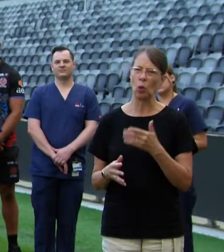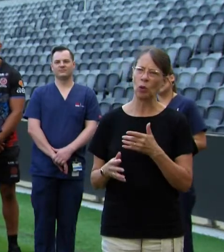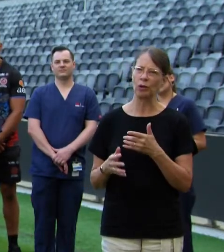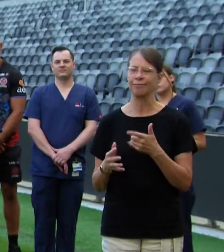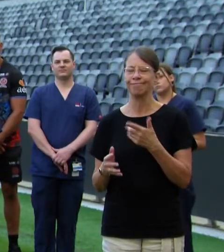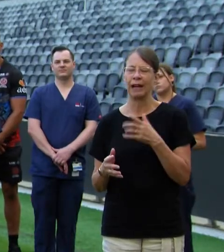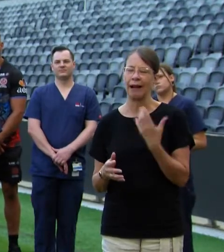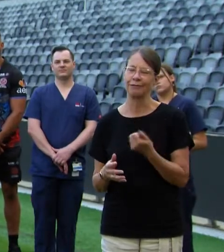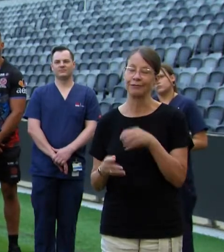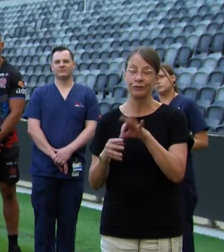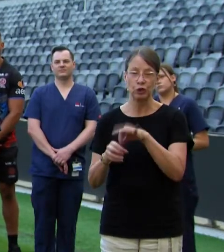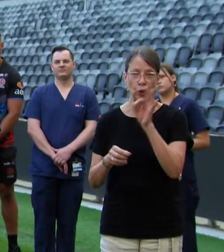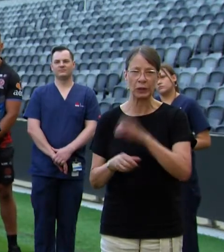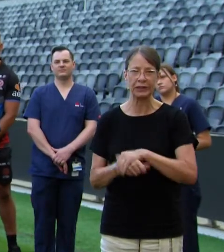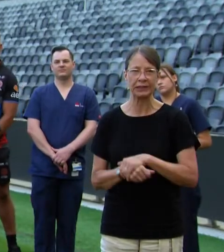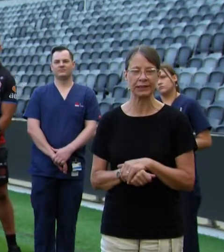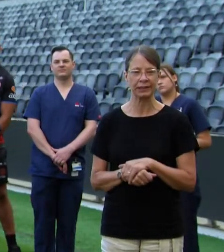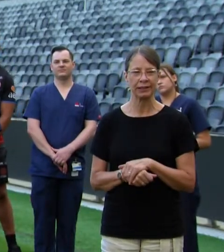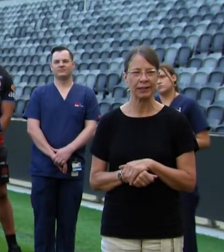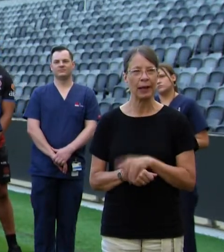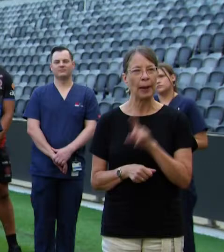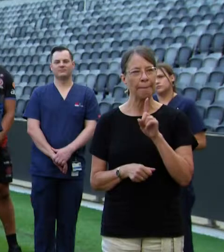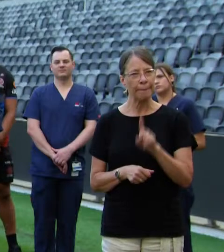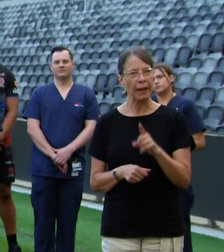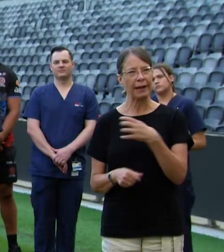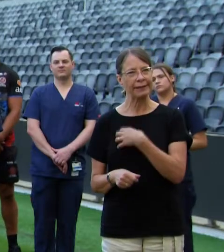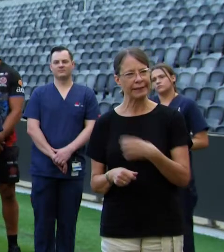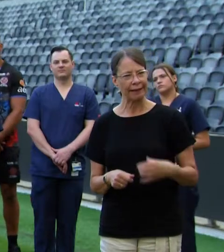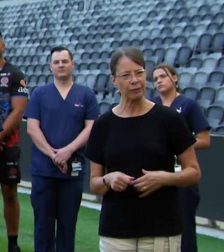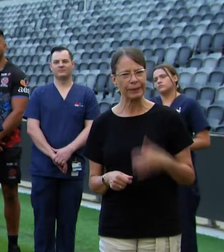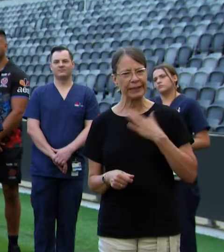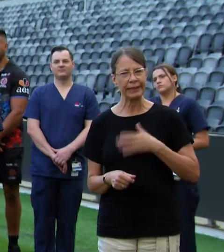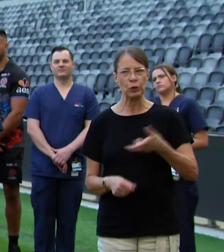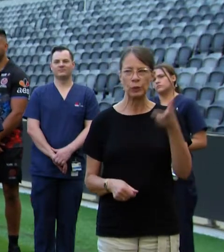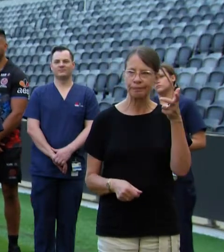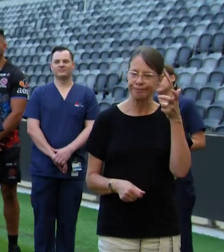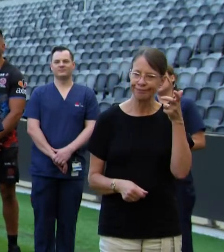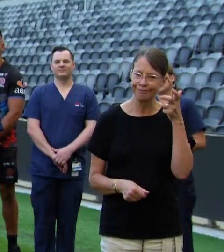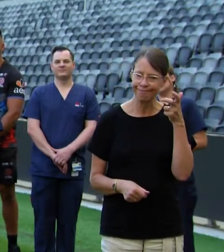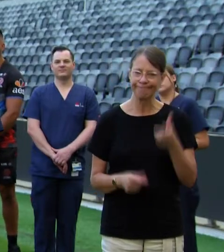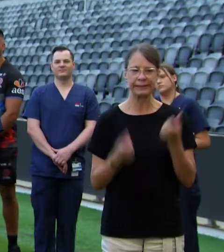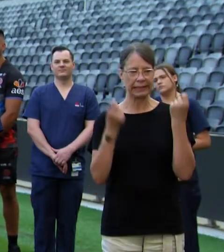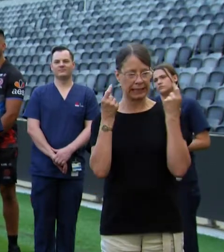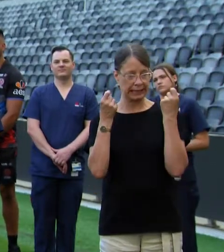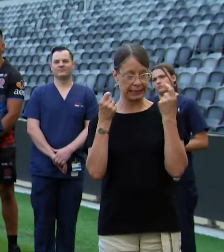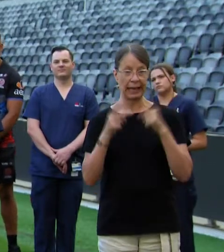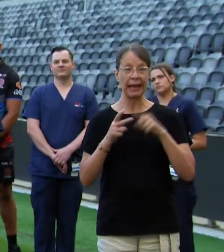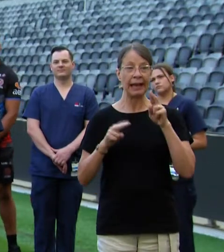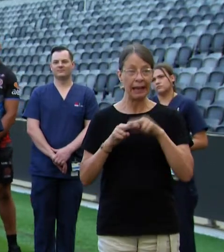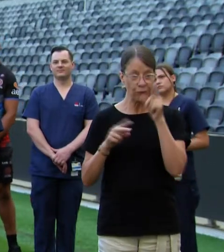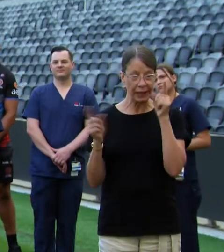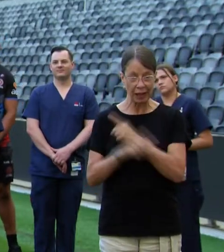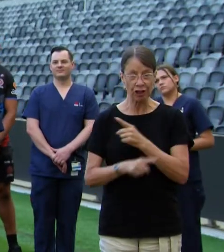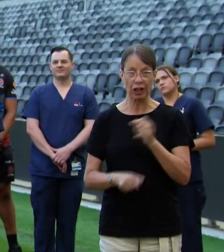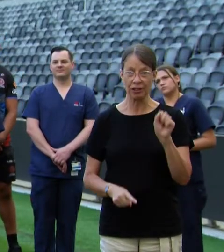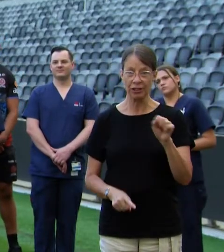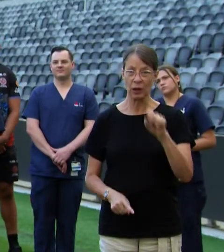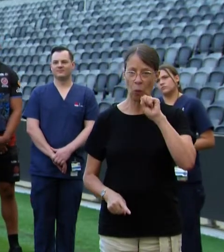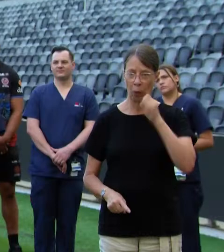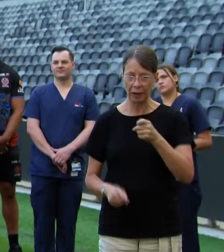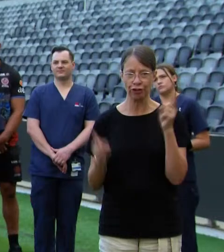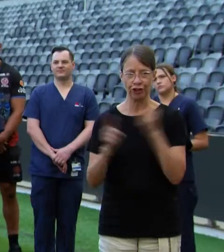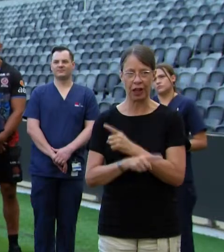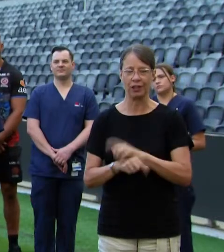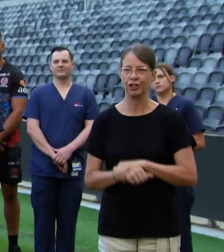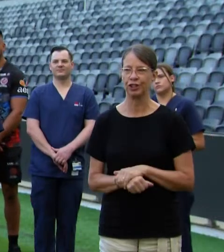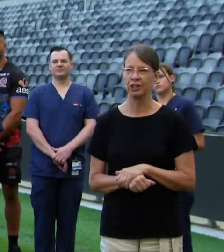from a government's perspective is we listen to those concerns and understand them. And where we can make changes, we will. Now, I know that the Health Minister